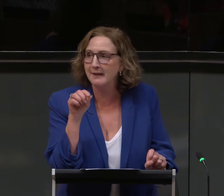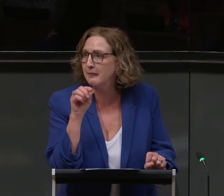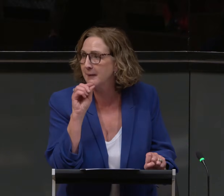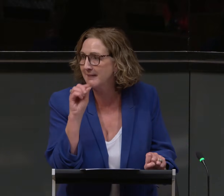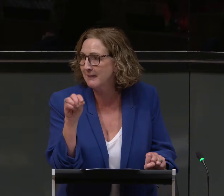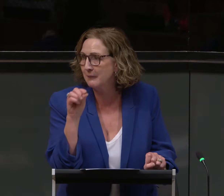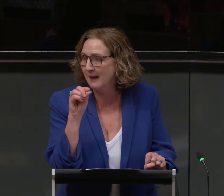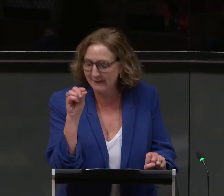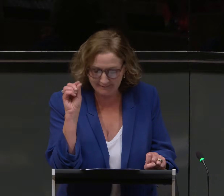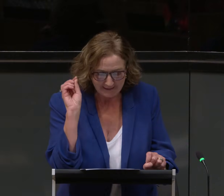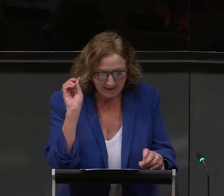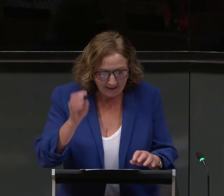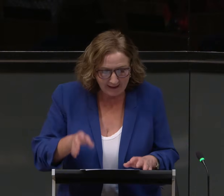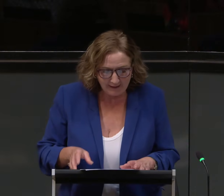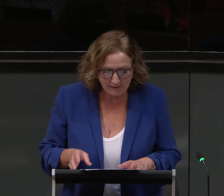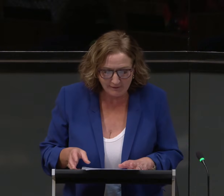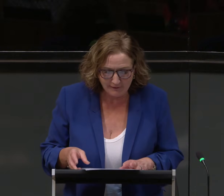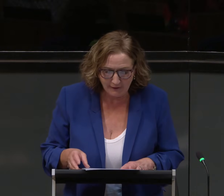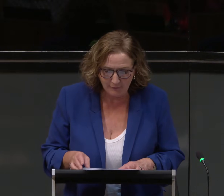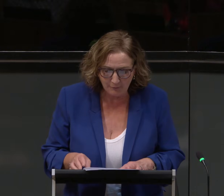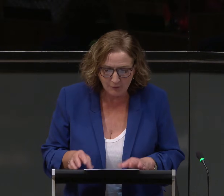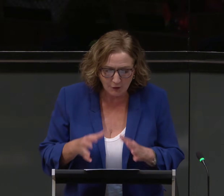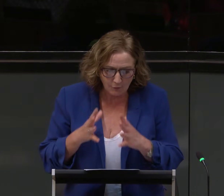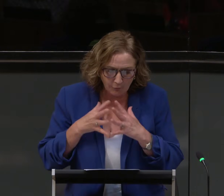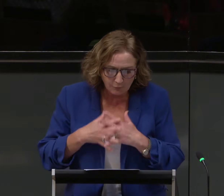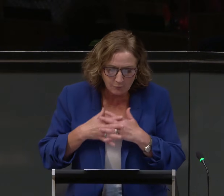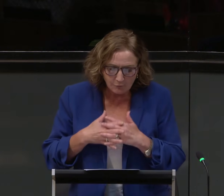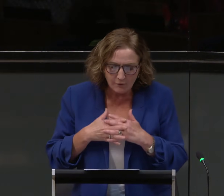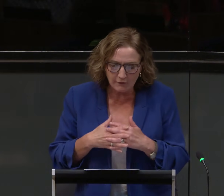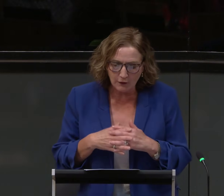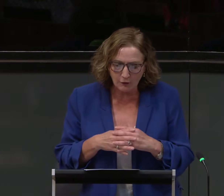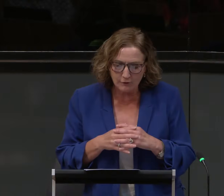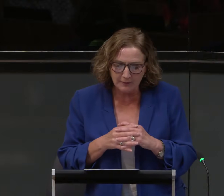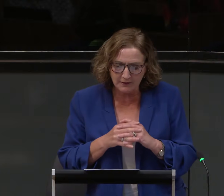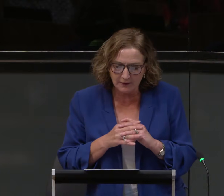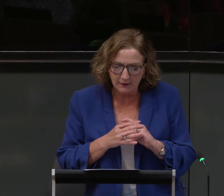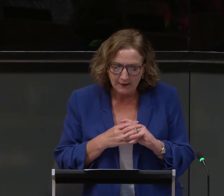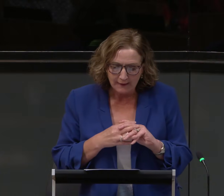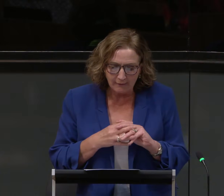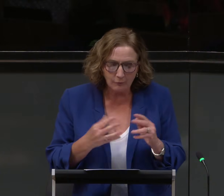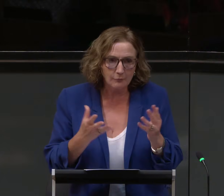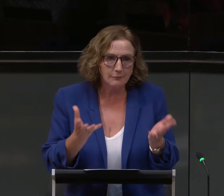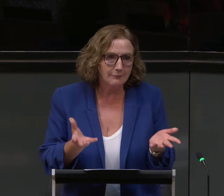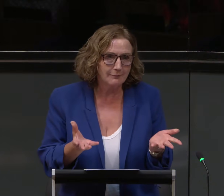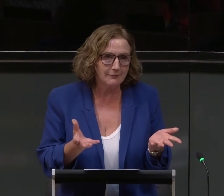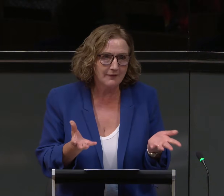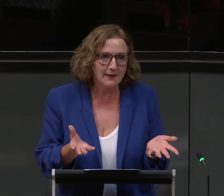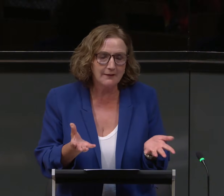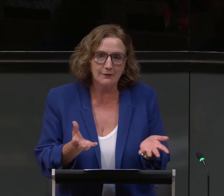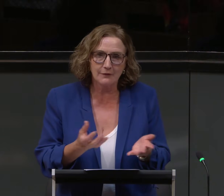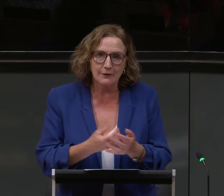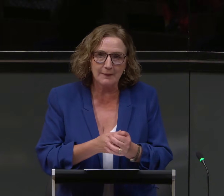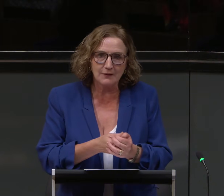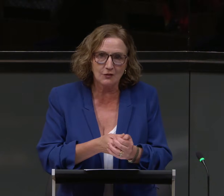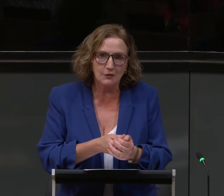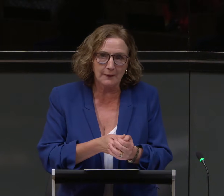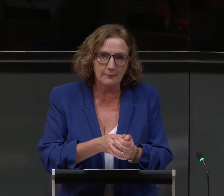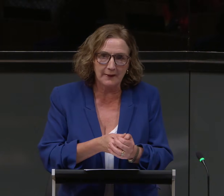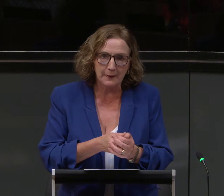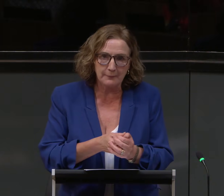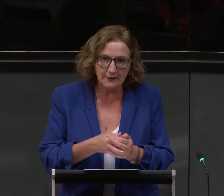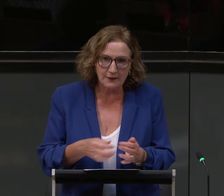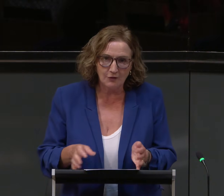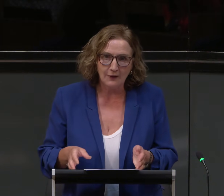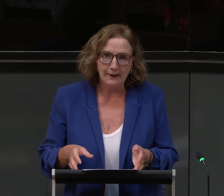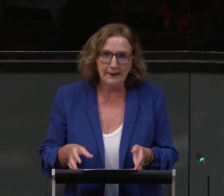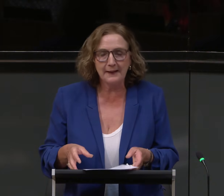in a mess business-wise, and, you know, there's a lot to be done. Now, today they've mentioned about